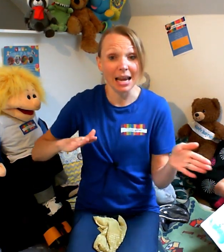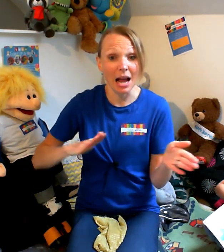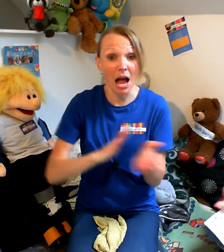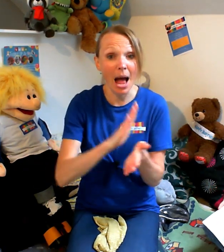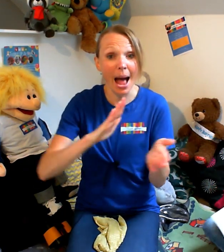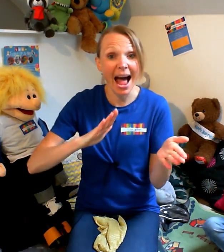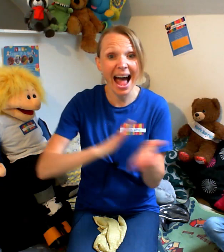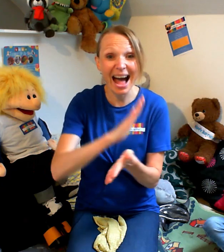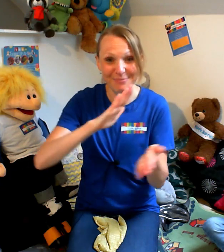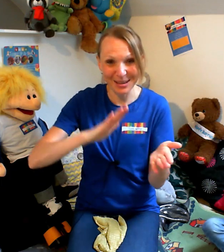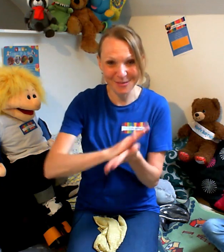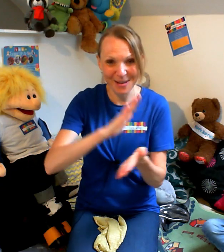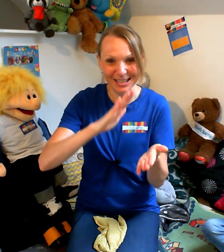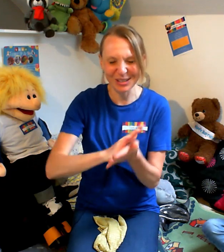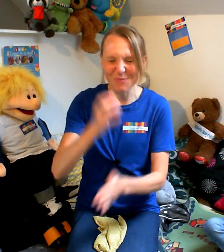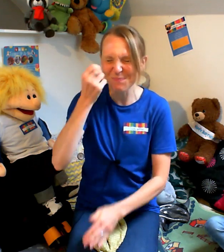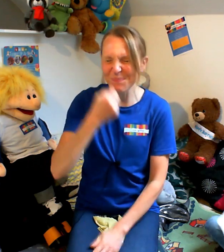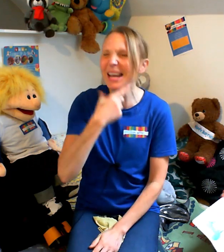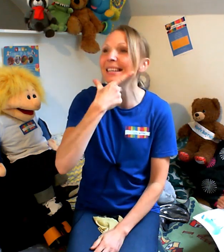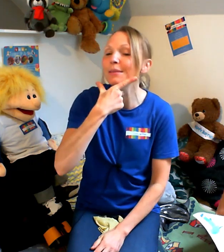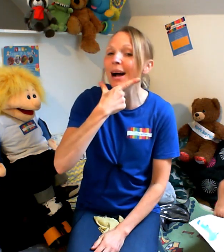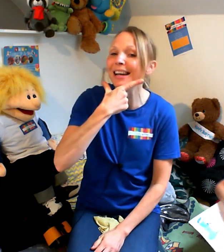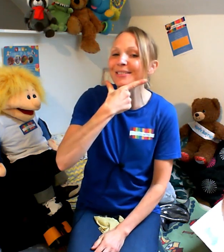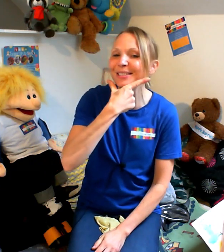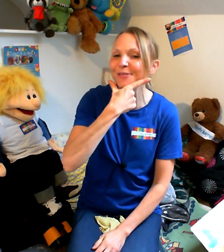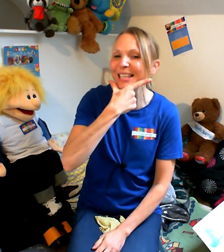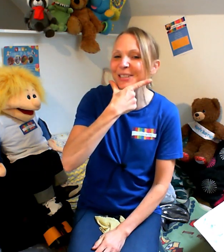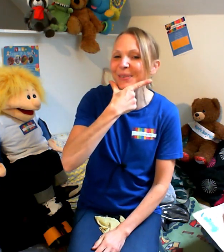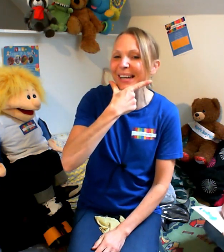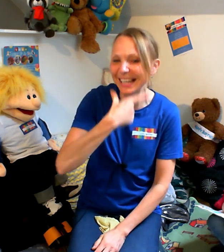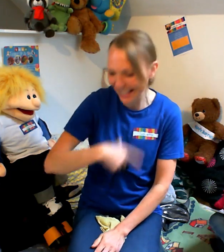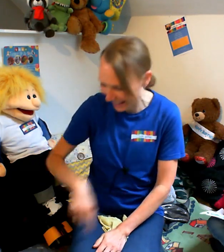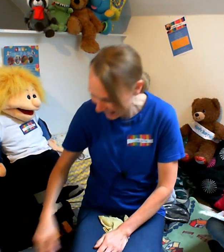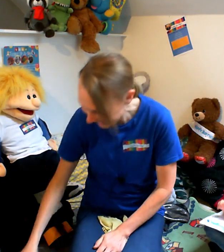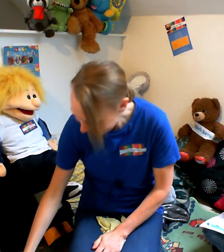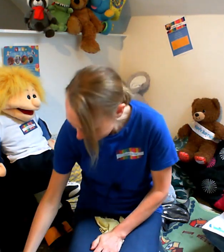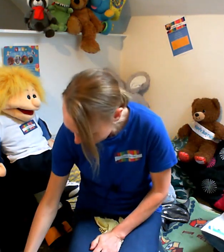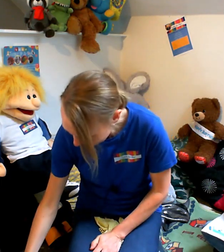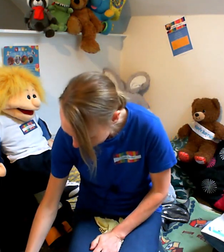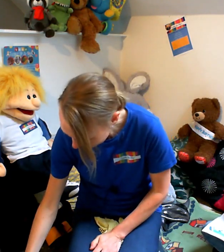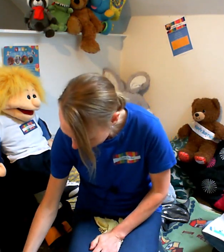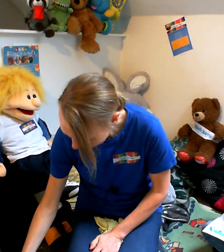a happy face. So big smiles to finish with.